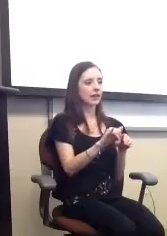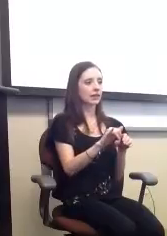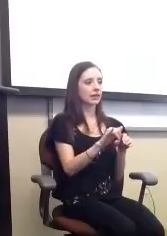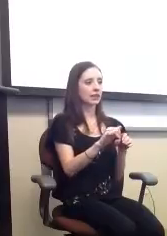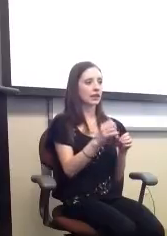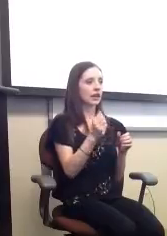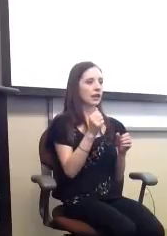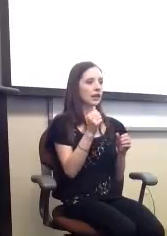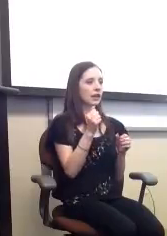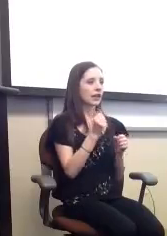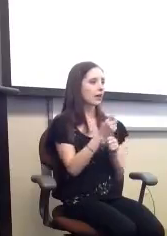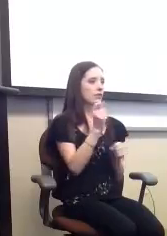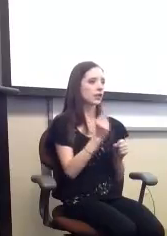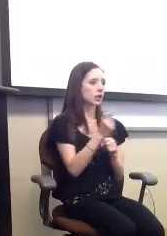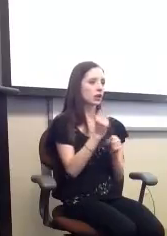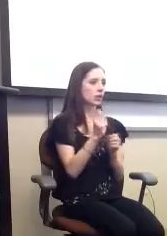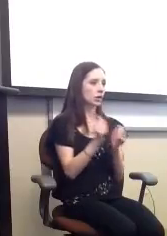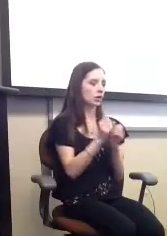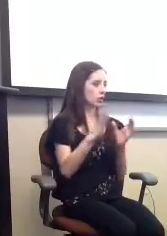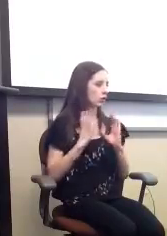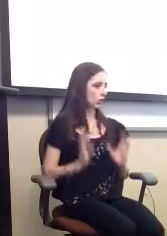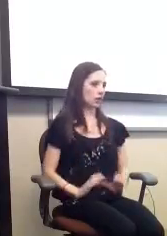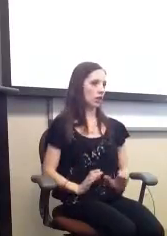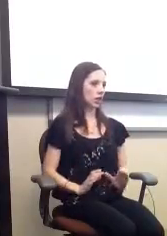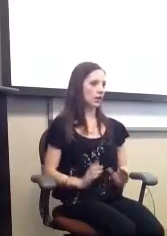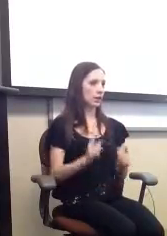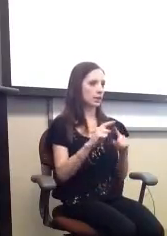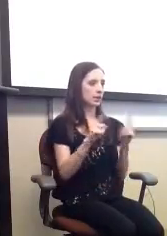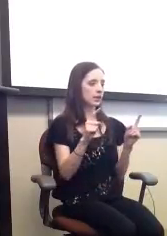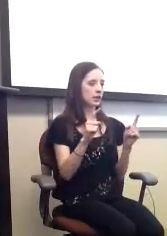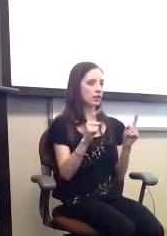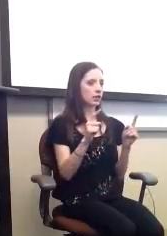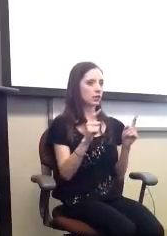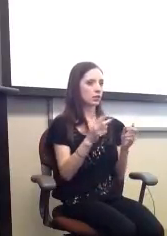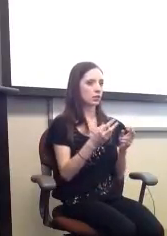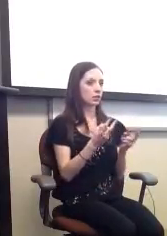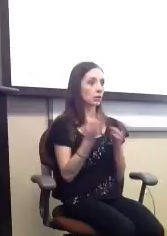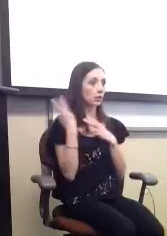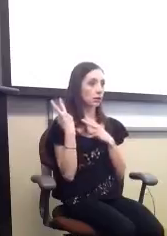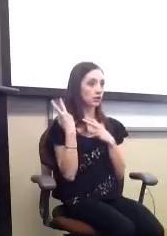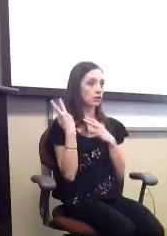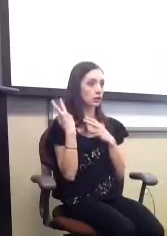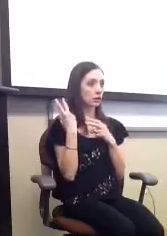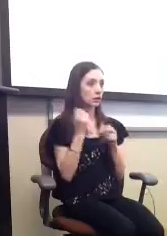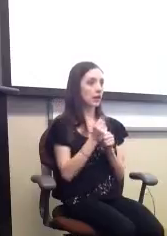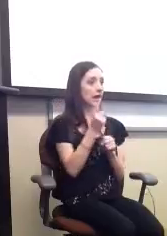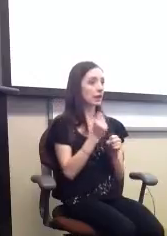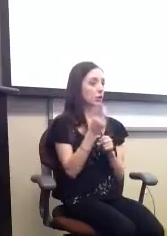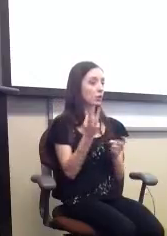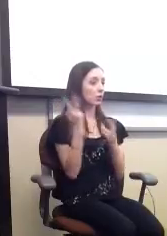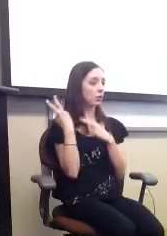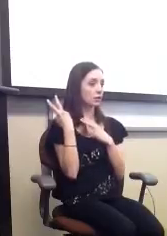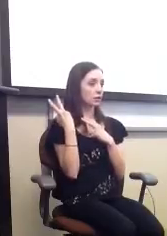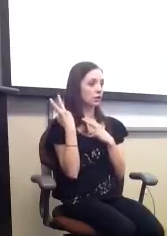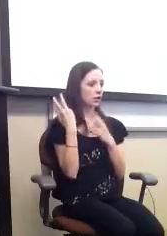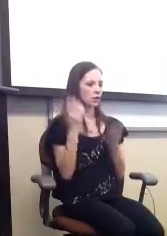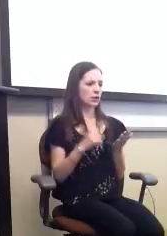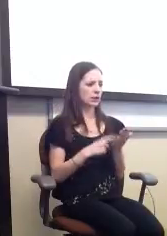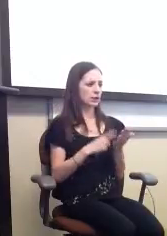insurance, but then when you do your annual review, suddenly their spouse has it, or something like that, now they have it, and then it's being listed, so. I thought you